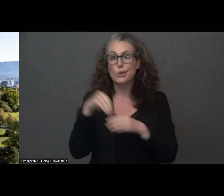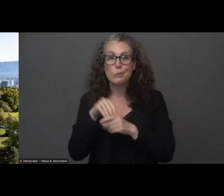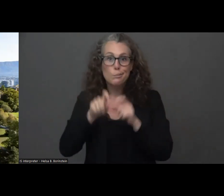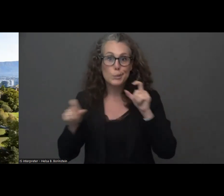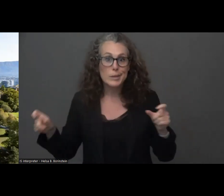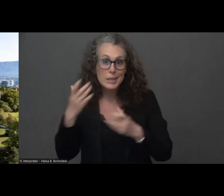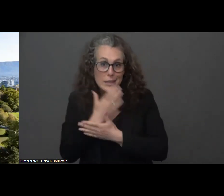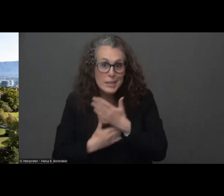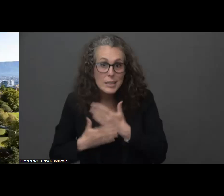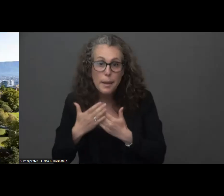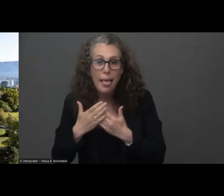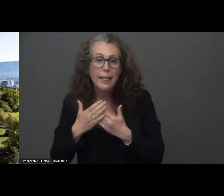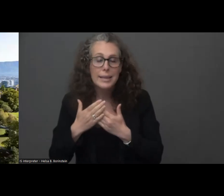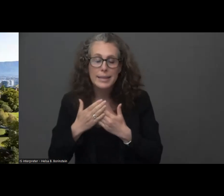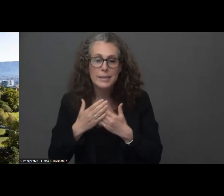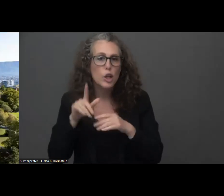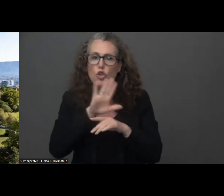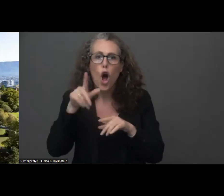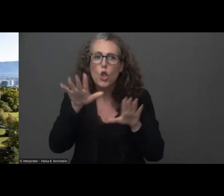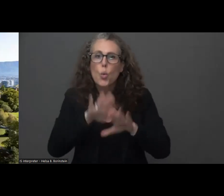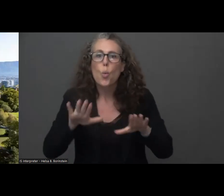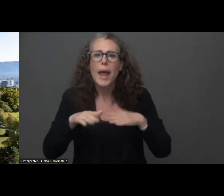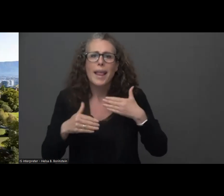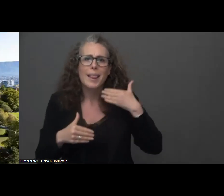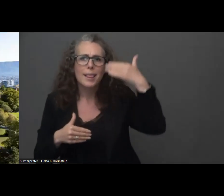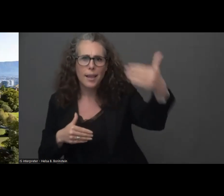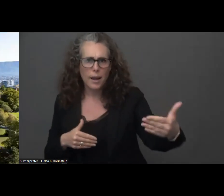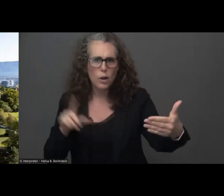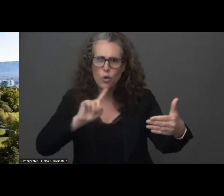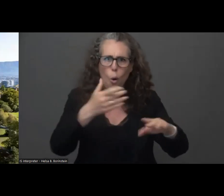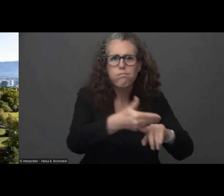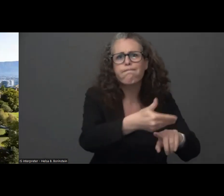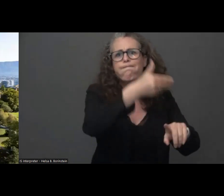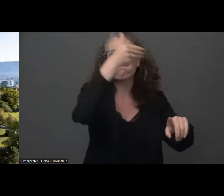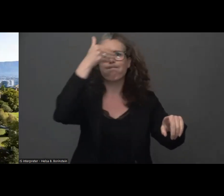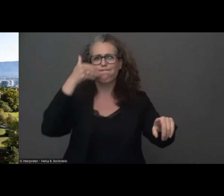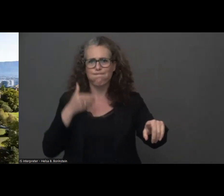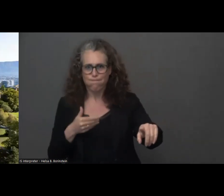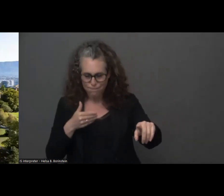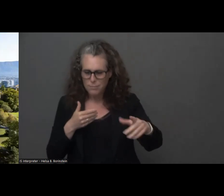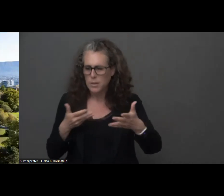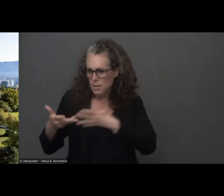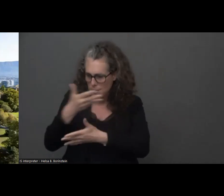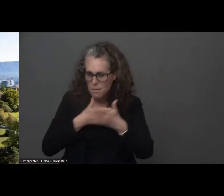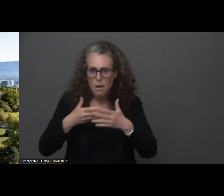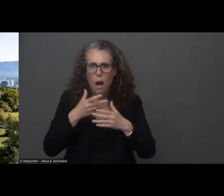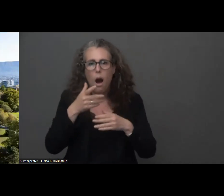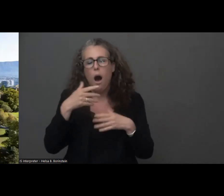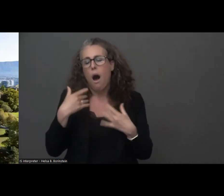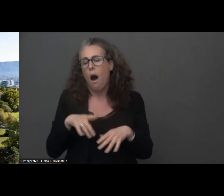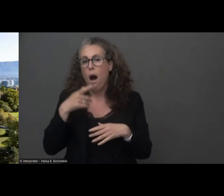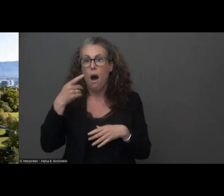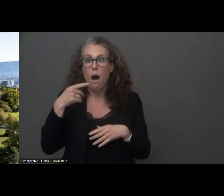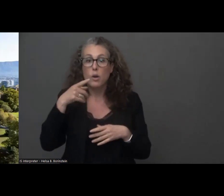earliest stage of your sourcing exercise can have deep and long-lasting impact. It will also save you the additional